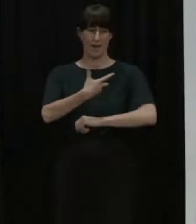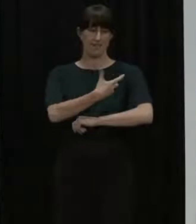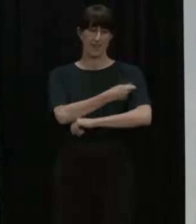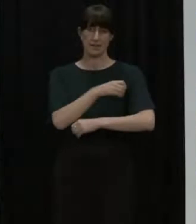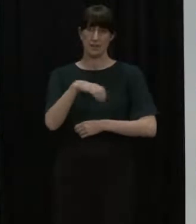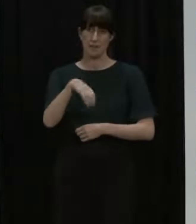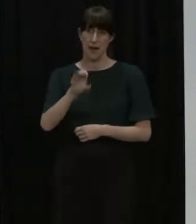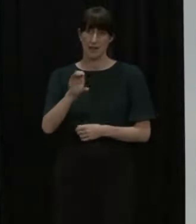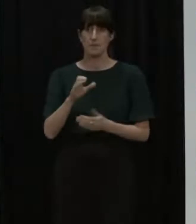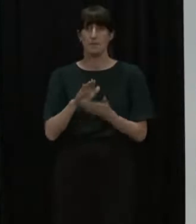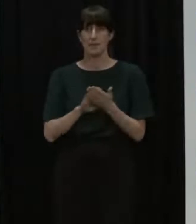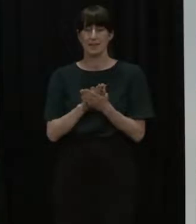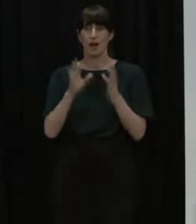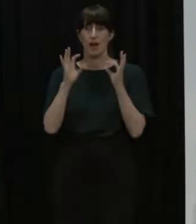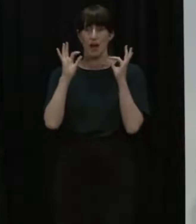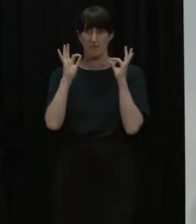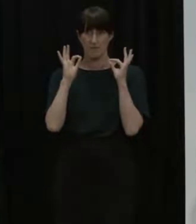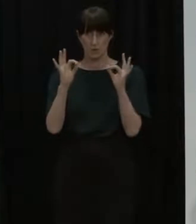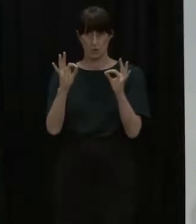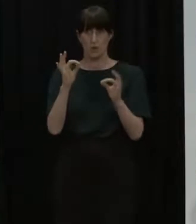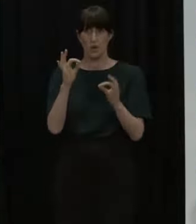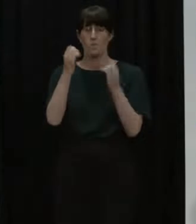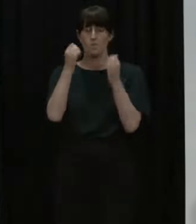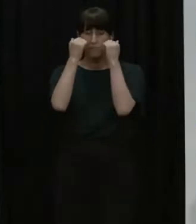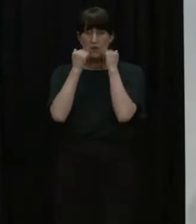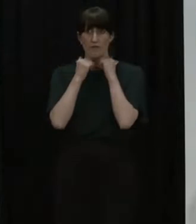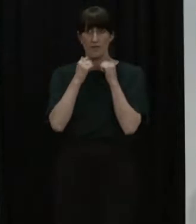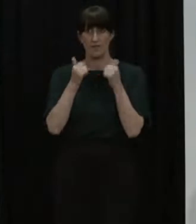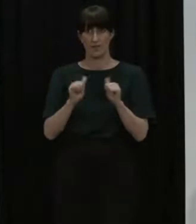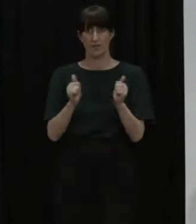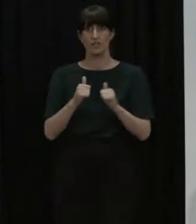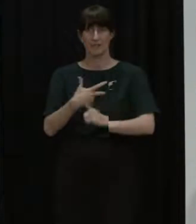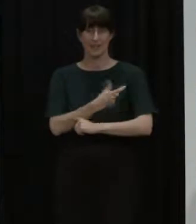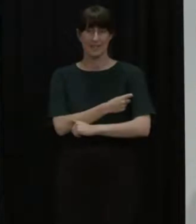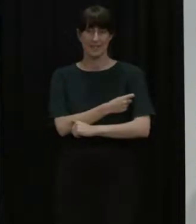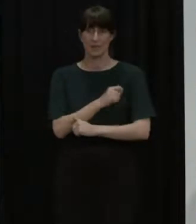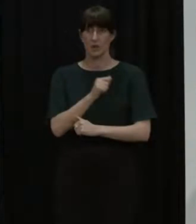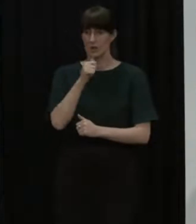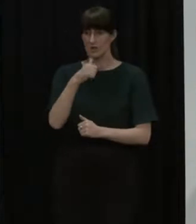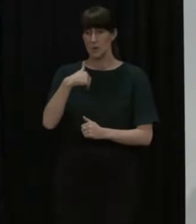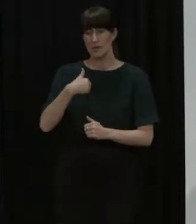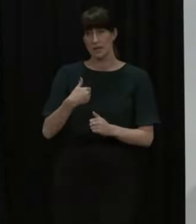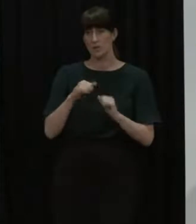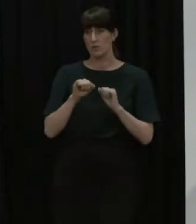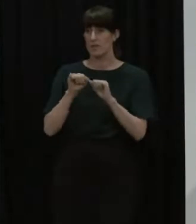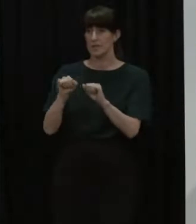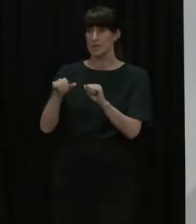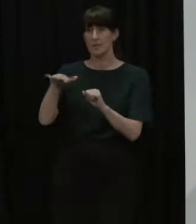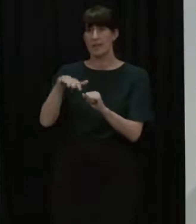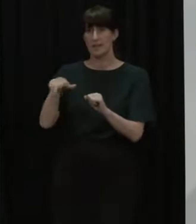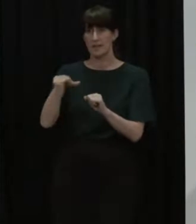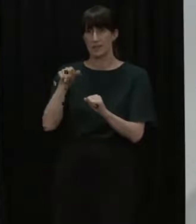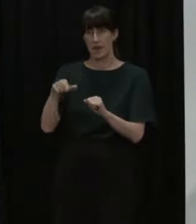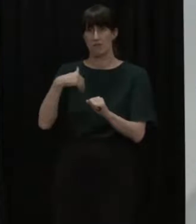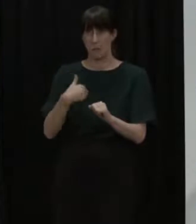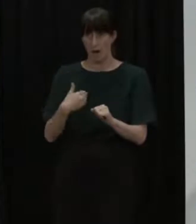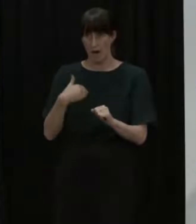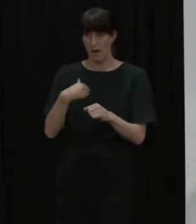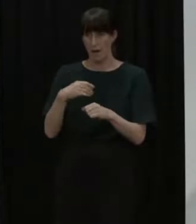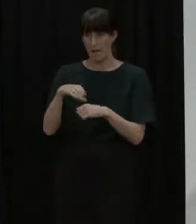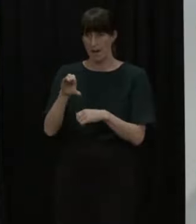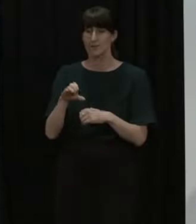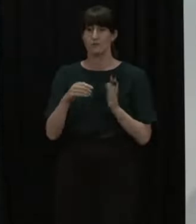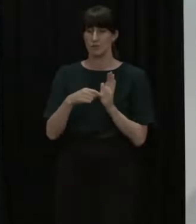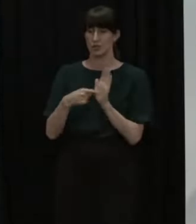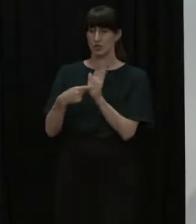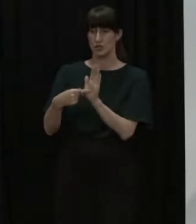COVID-19 vaccination status, and that will help you access places requiring proof under the new COVID protection framework.